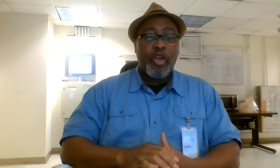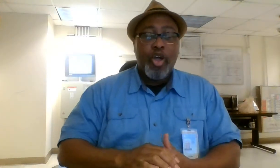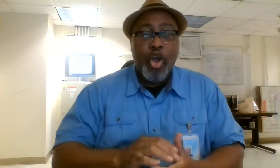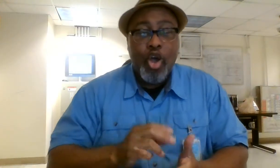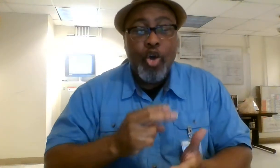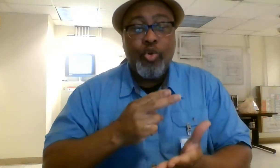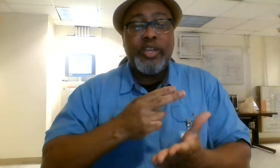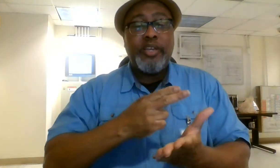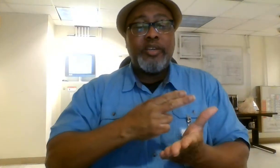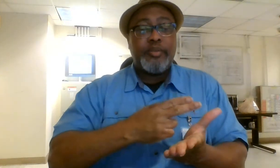Holy.